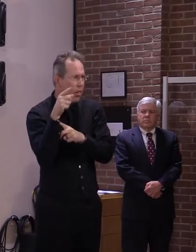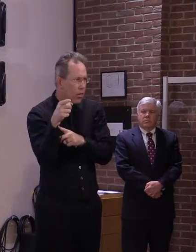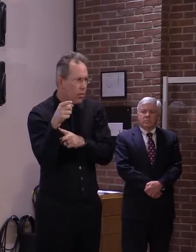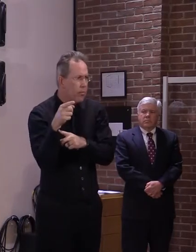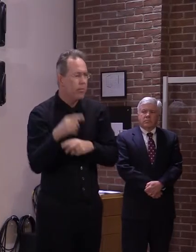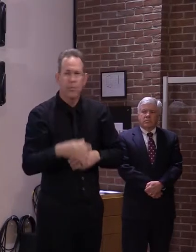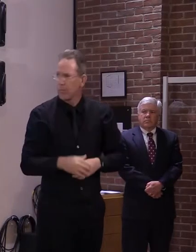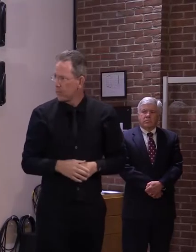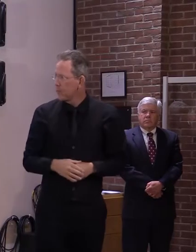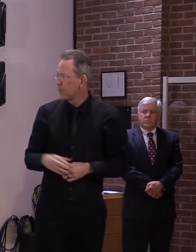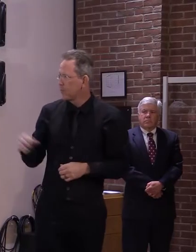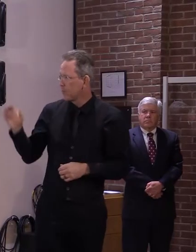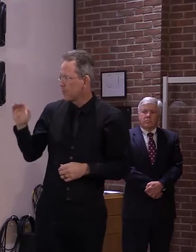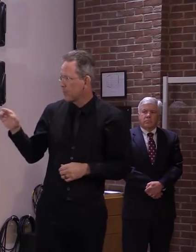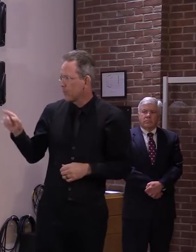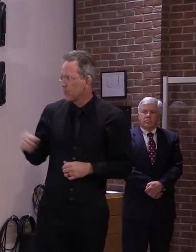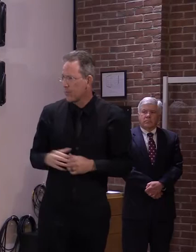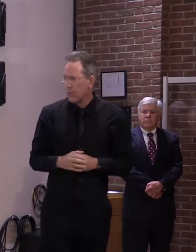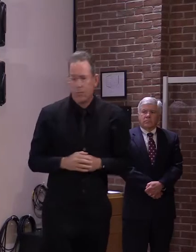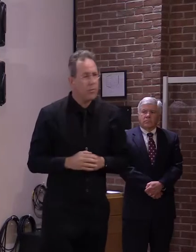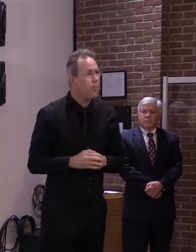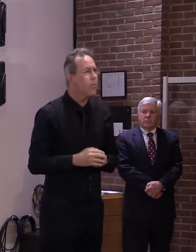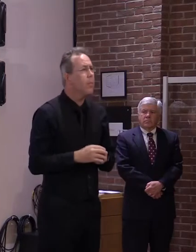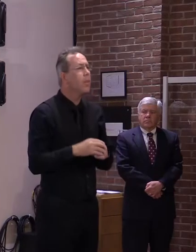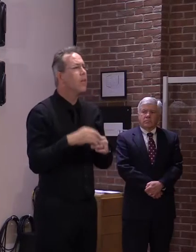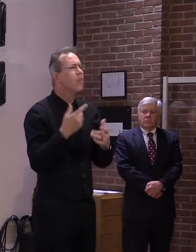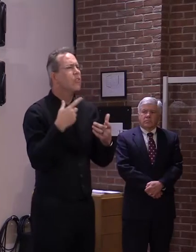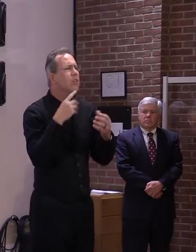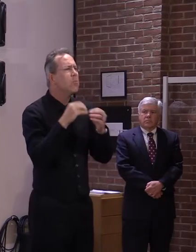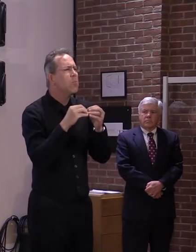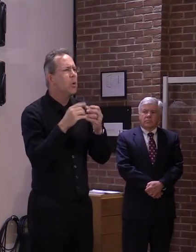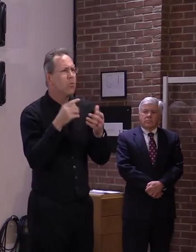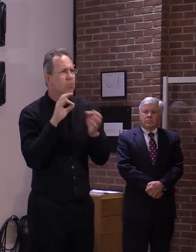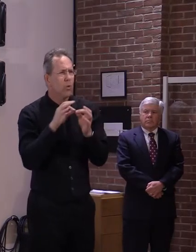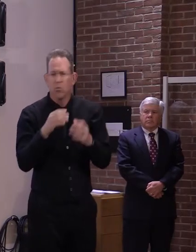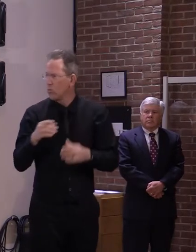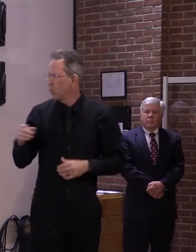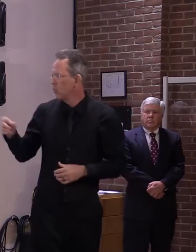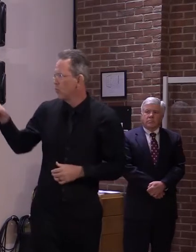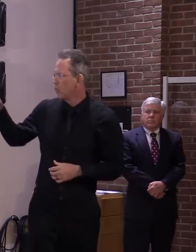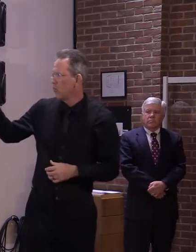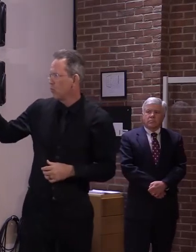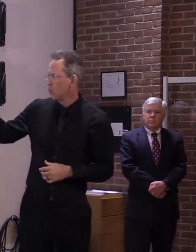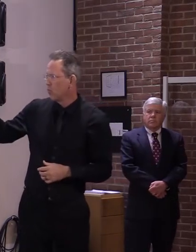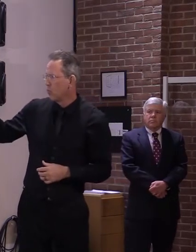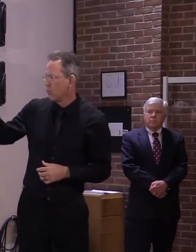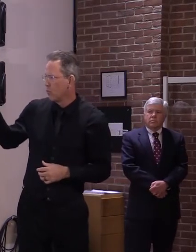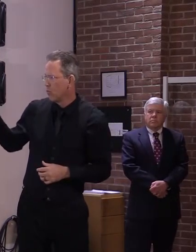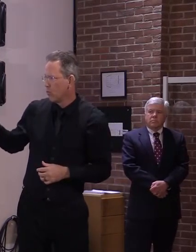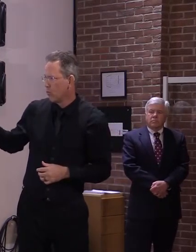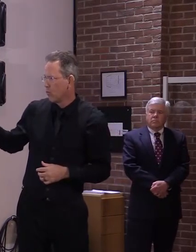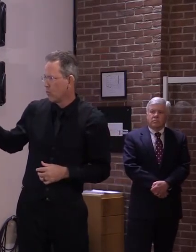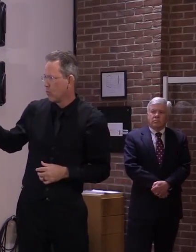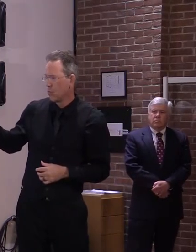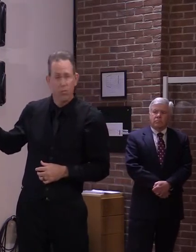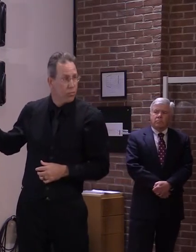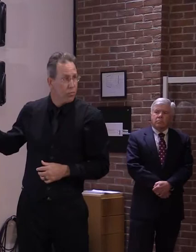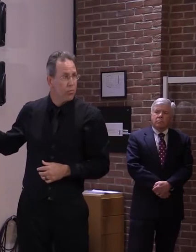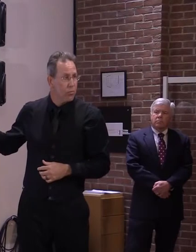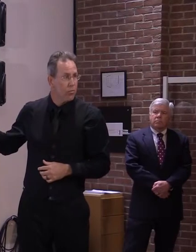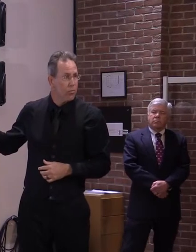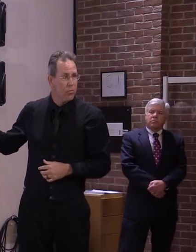are more clinics at Waterbury Ambulance and the Rutland Regional Holiday Inn site.